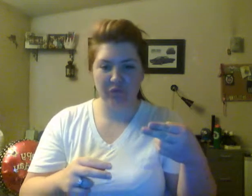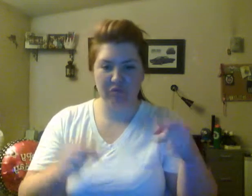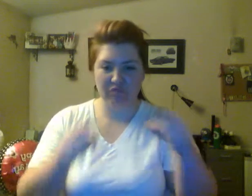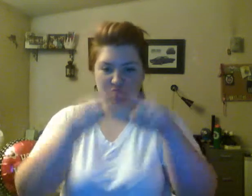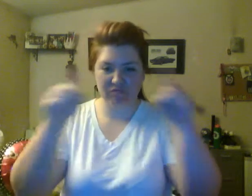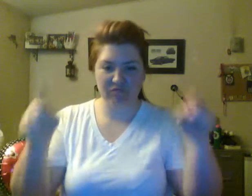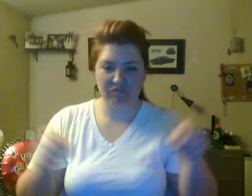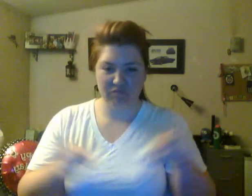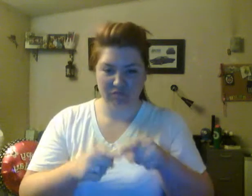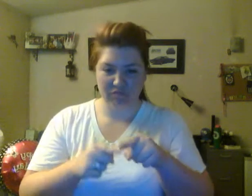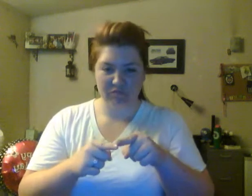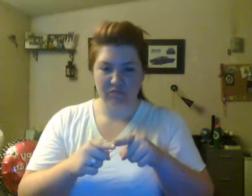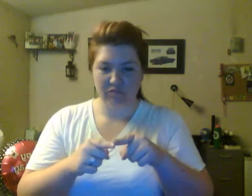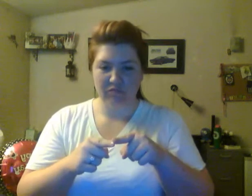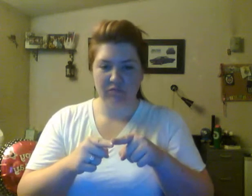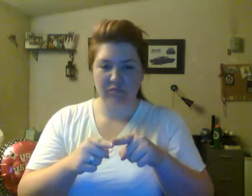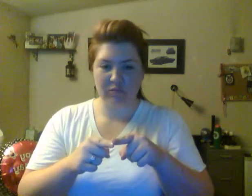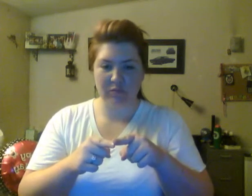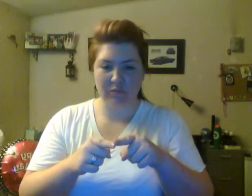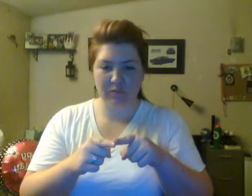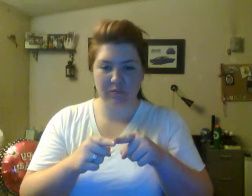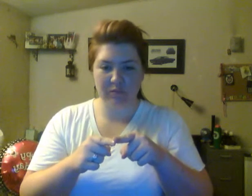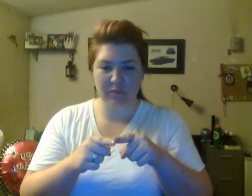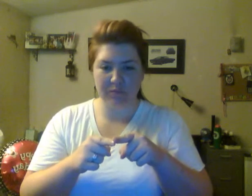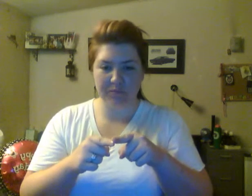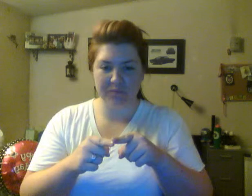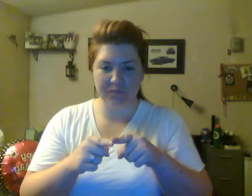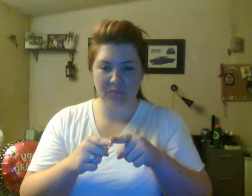fifths. Okay, each of these is 1/5 of the pie.